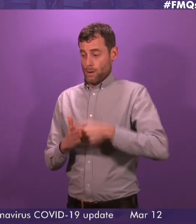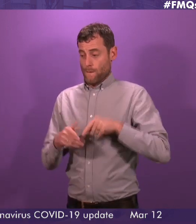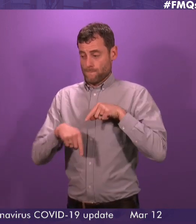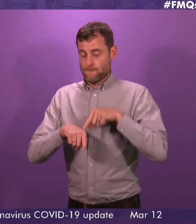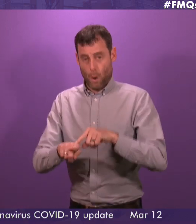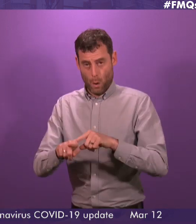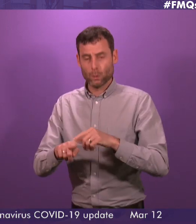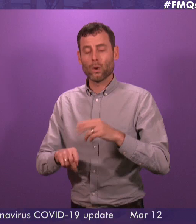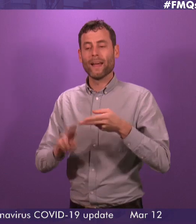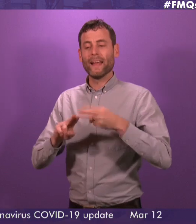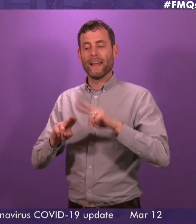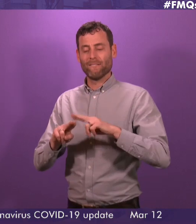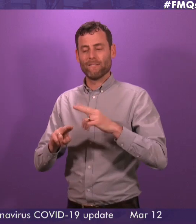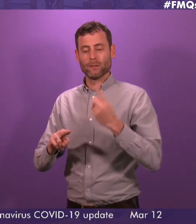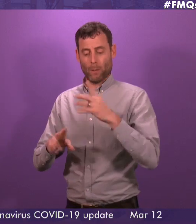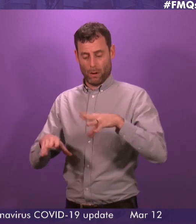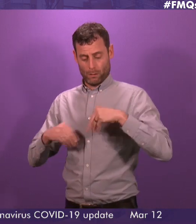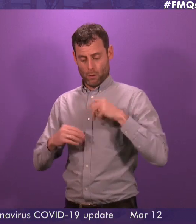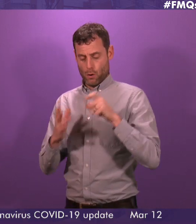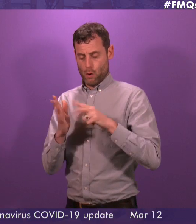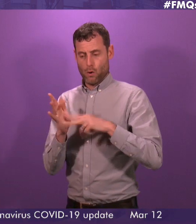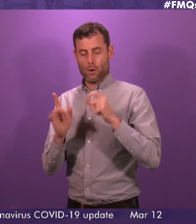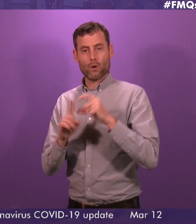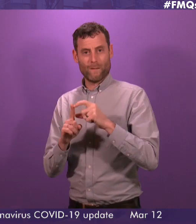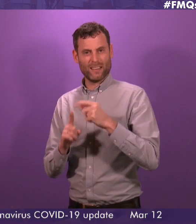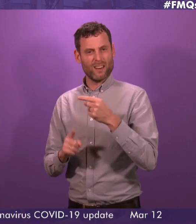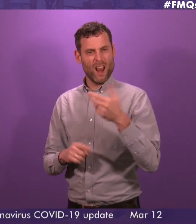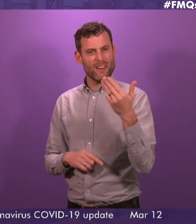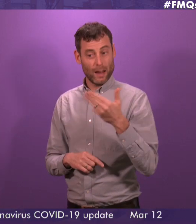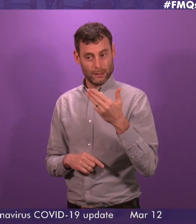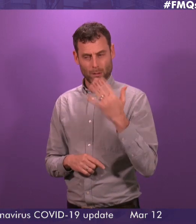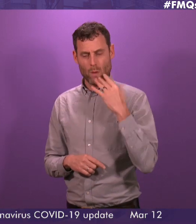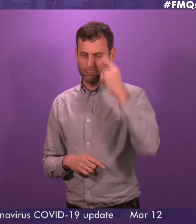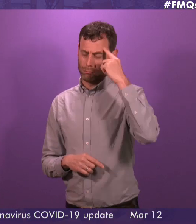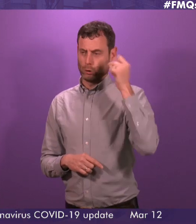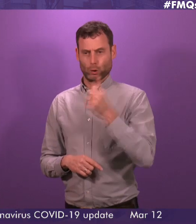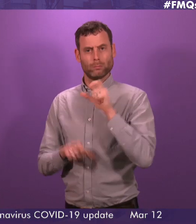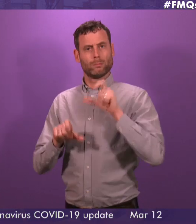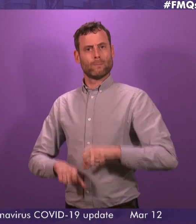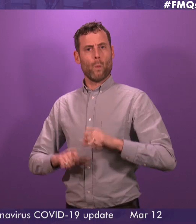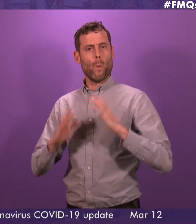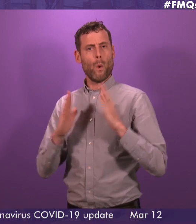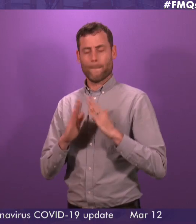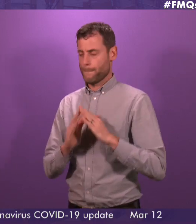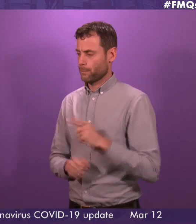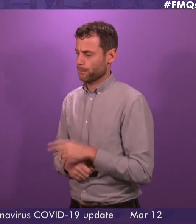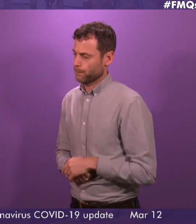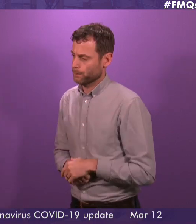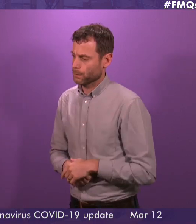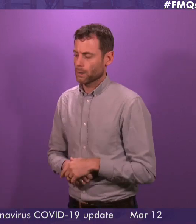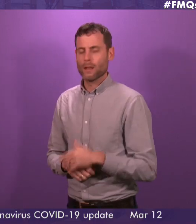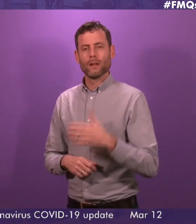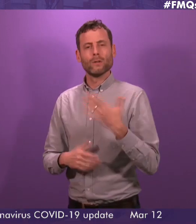should stay at home and self-isolate? Cabinet Secretary. So there are a number of steps to